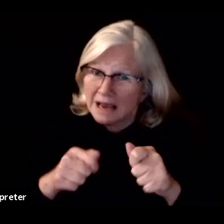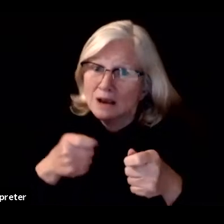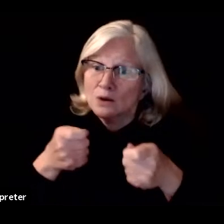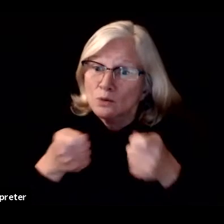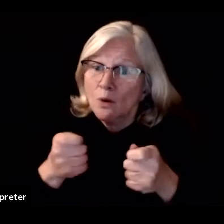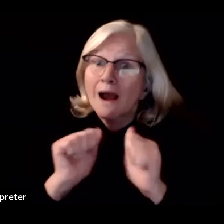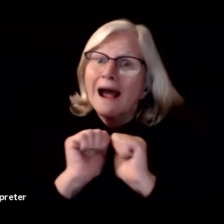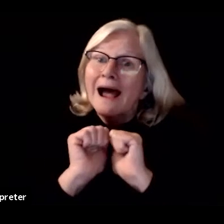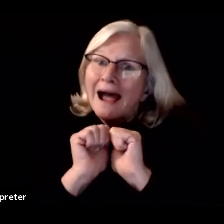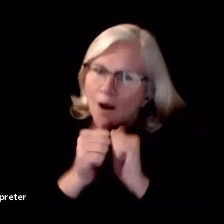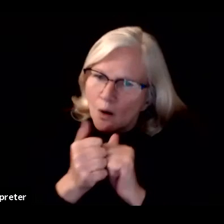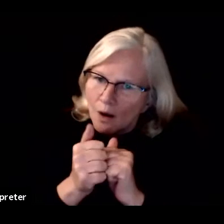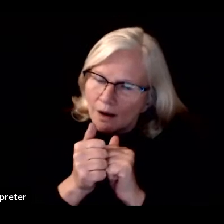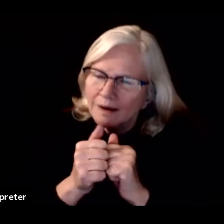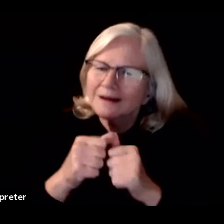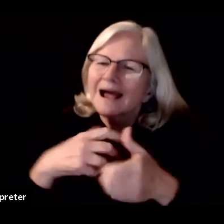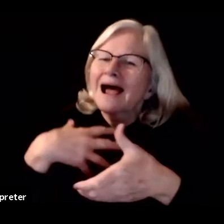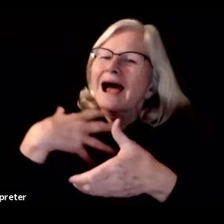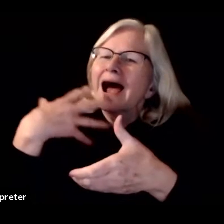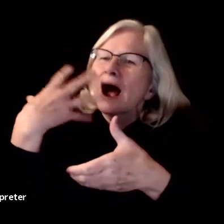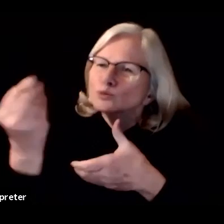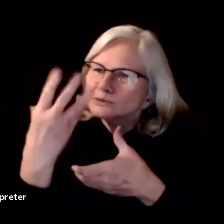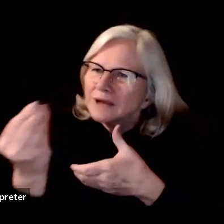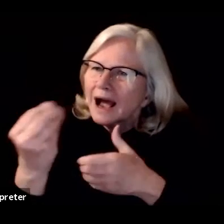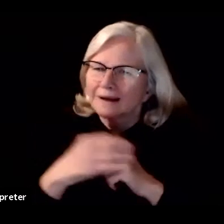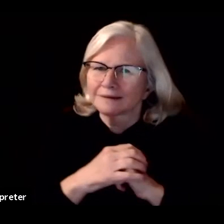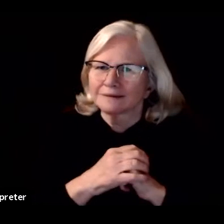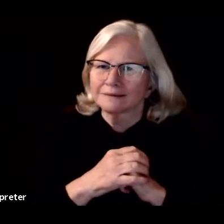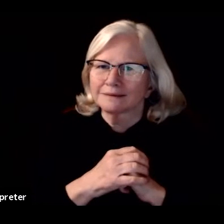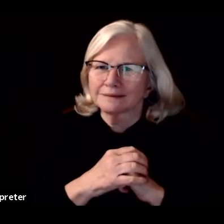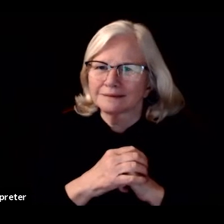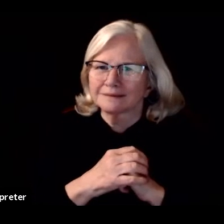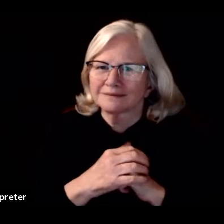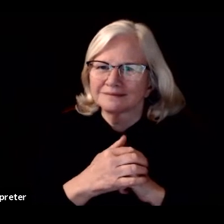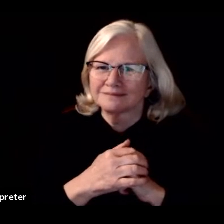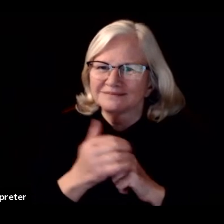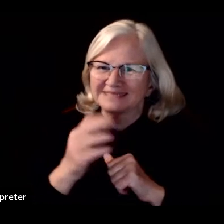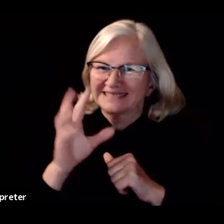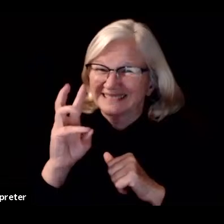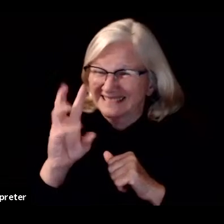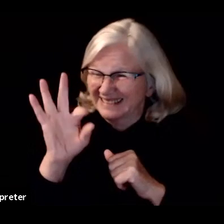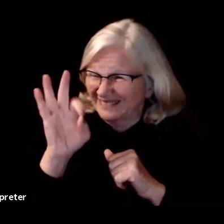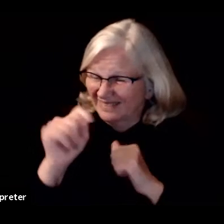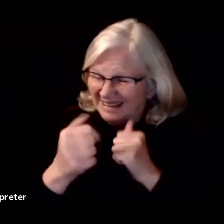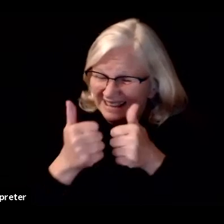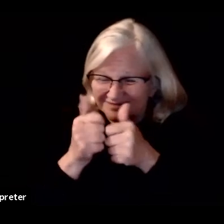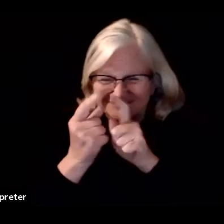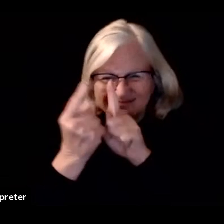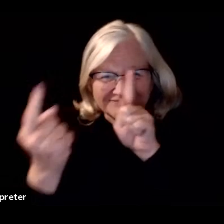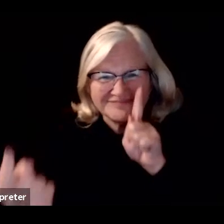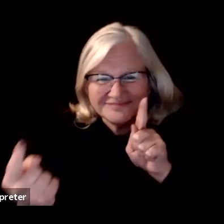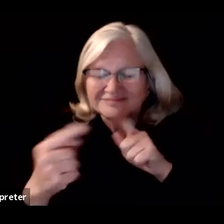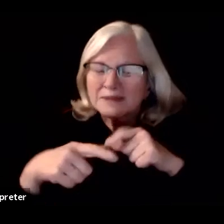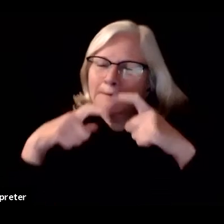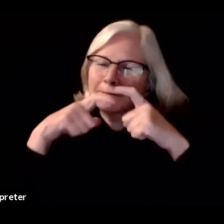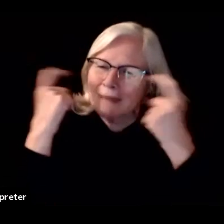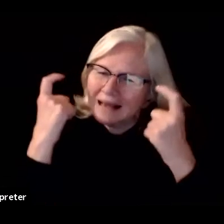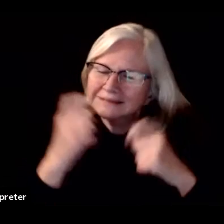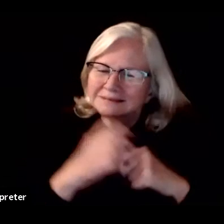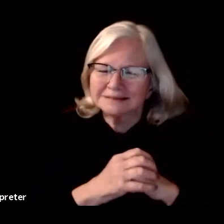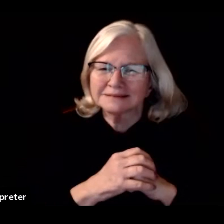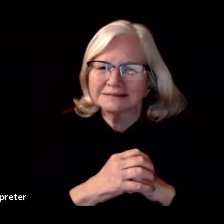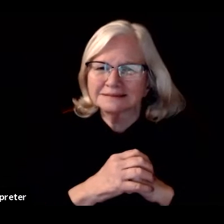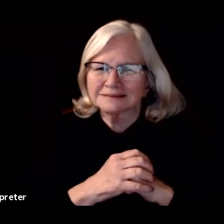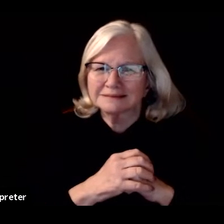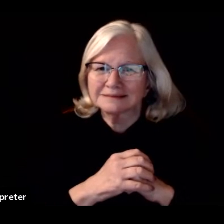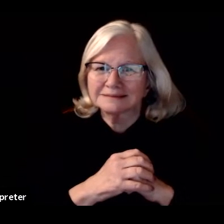feet apart, and by wearing a mask. It's also helpful, I think, to be open and to talk with friends and